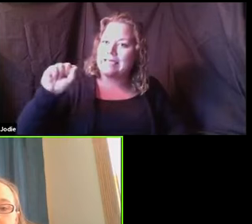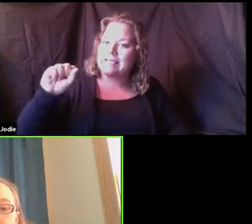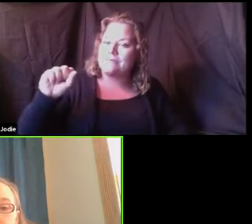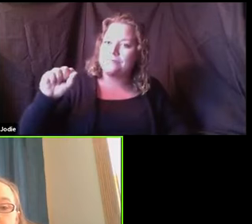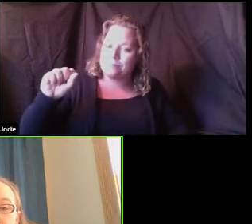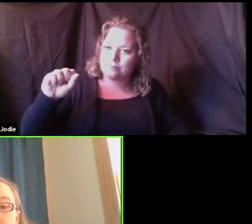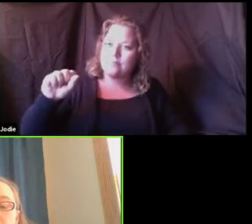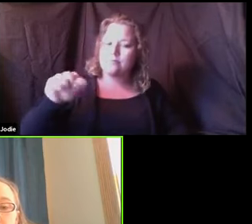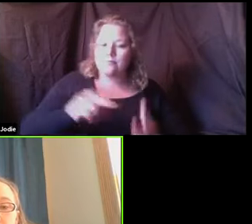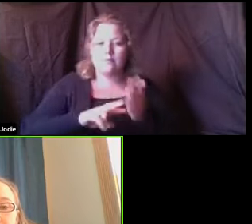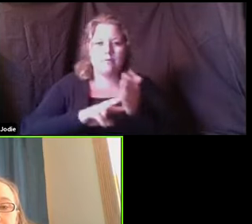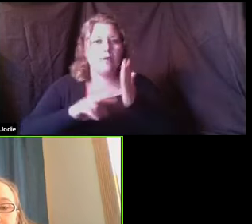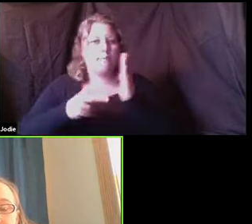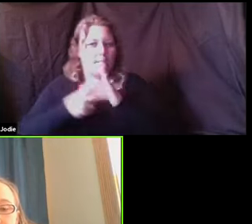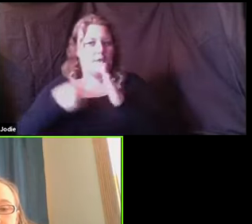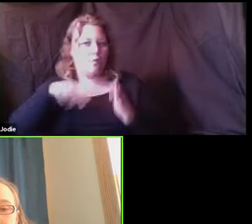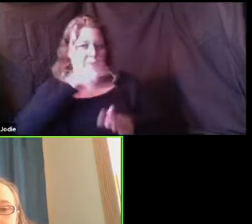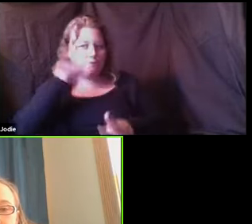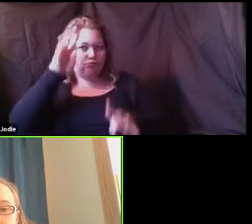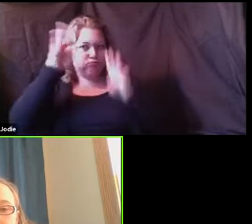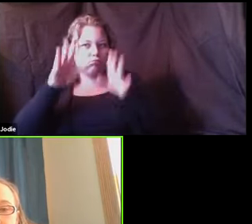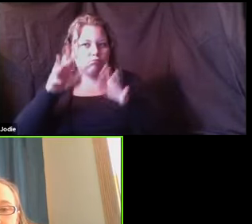that are designed to protect people.